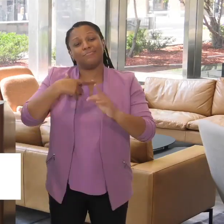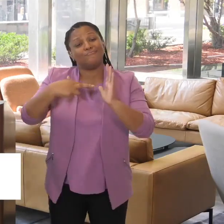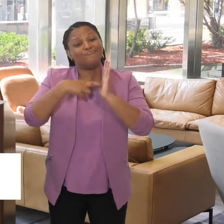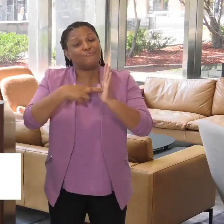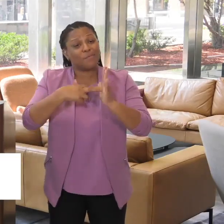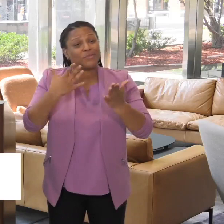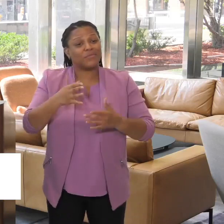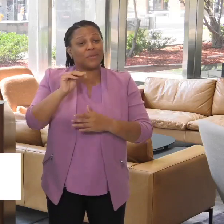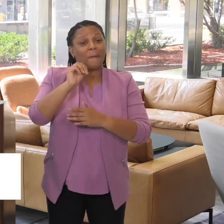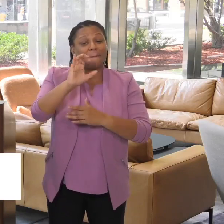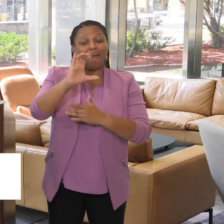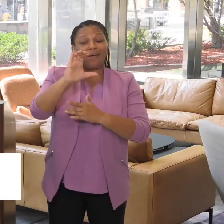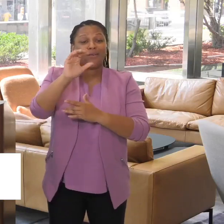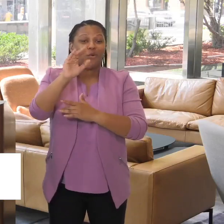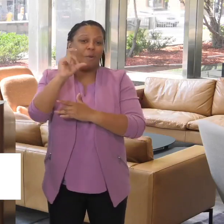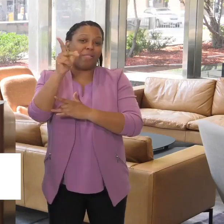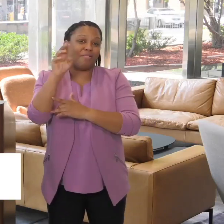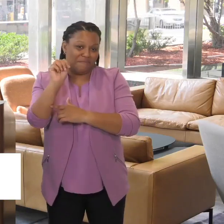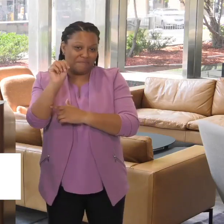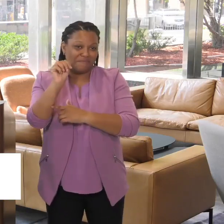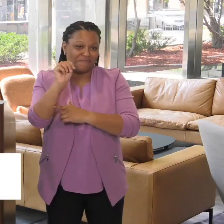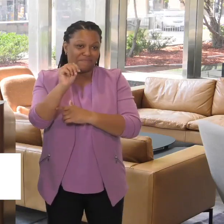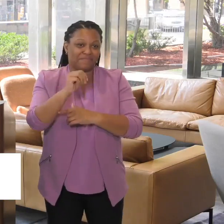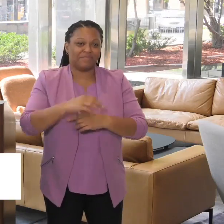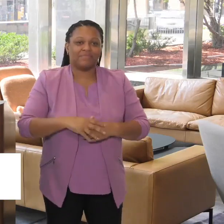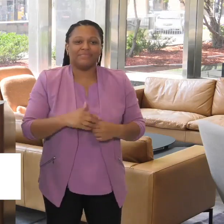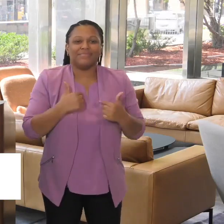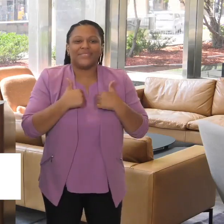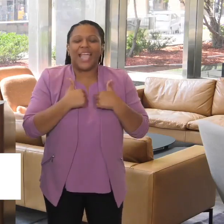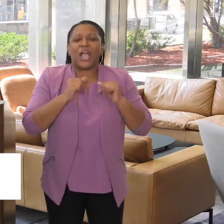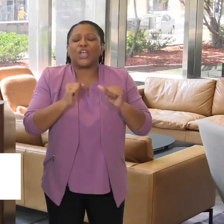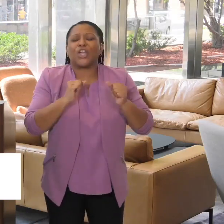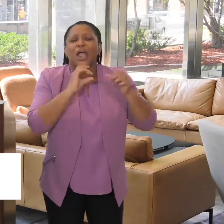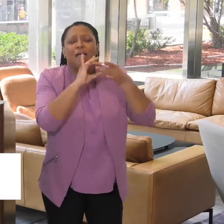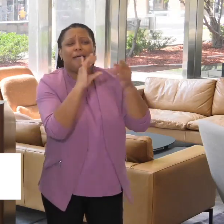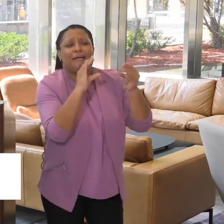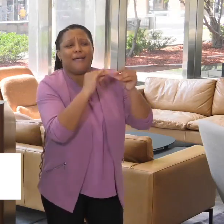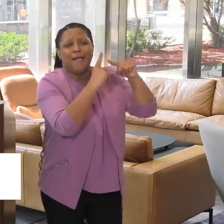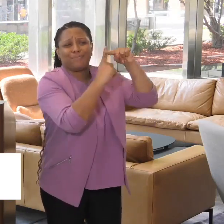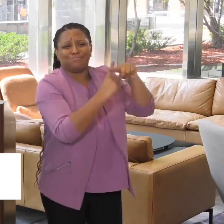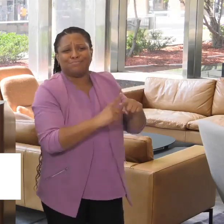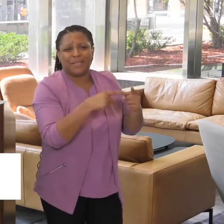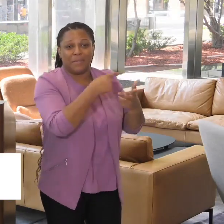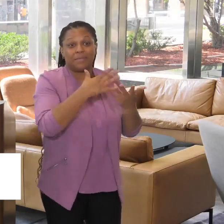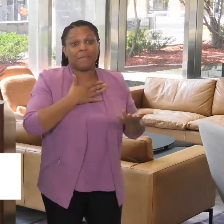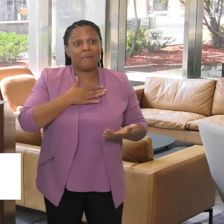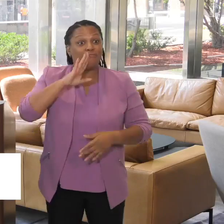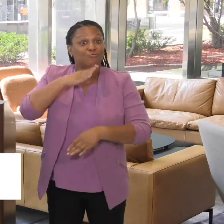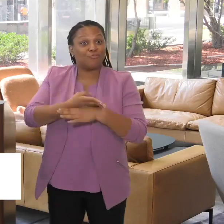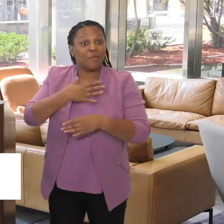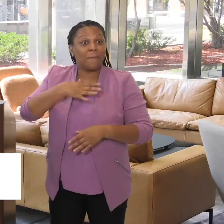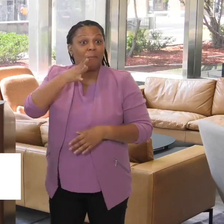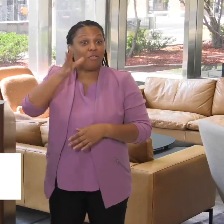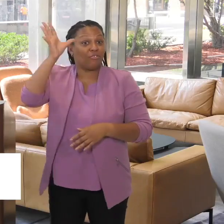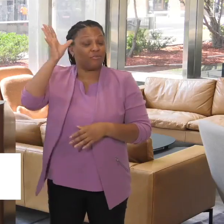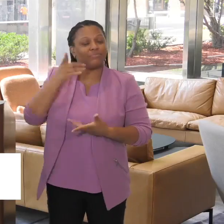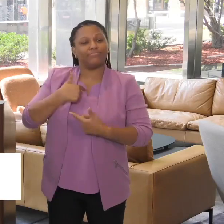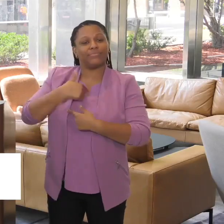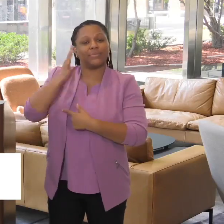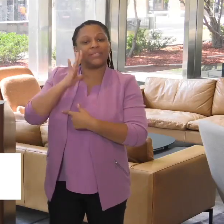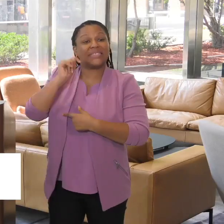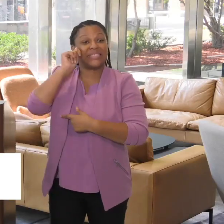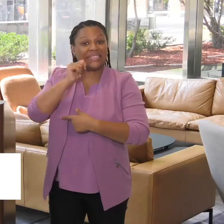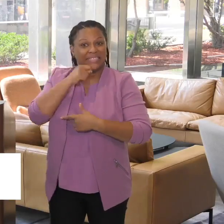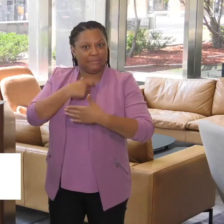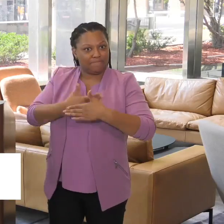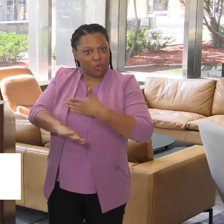gush about them. I'm also a daughter of a teenage mom who didn't have like these great partnerships that